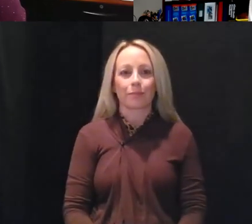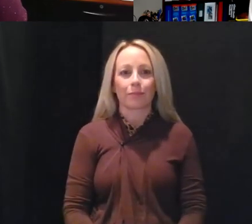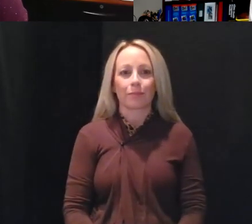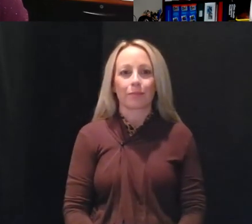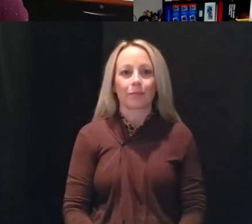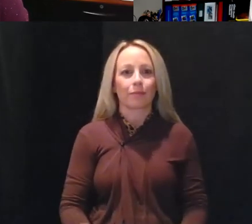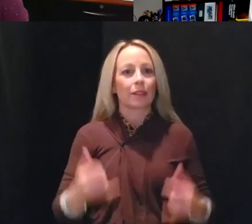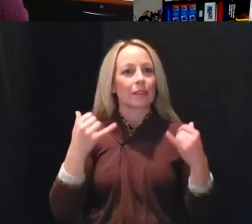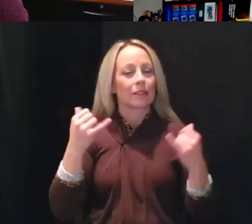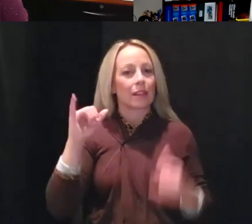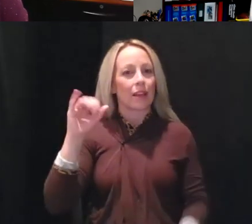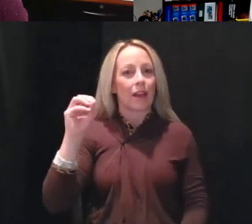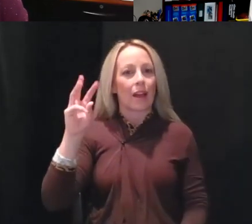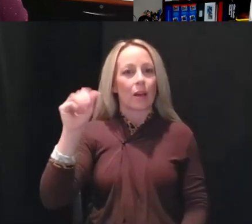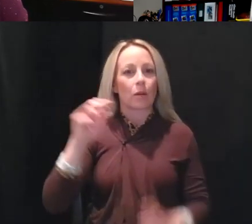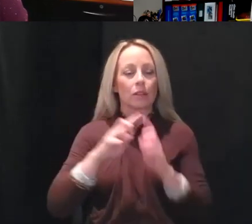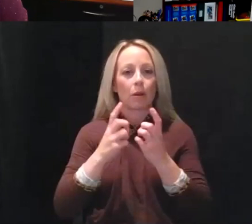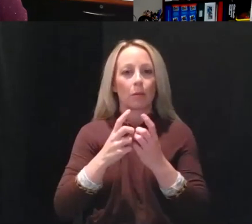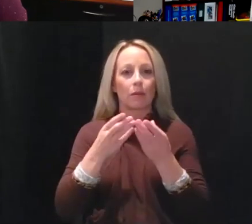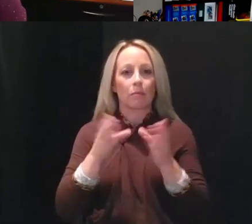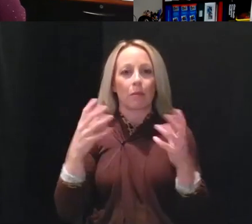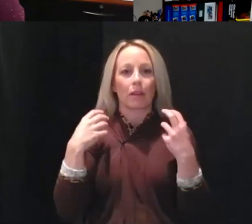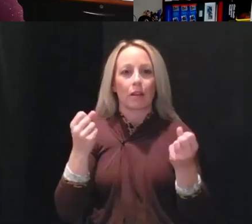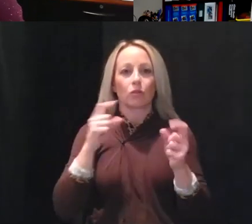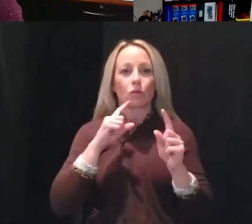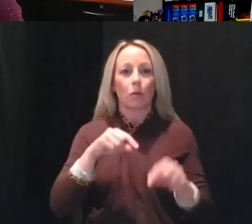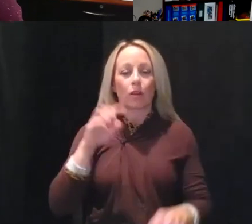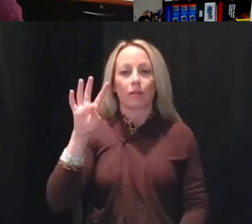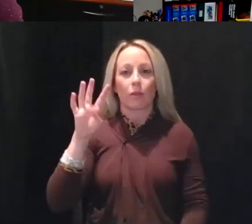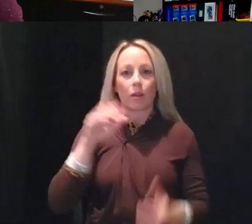Today, the Iowa Department of Public Health is reporting